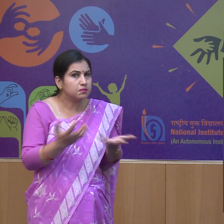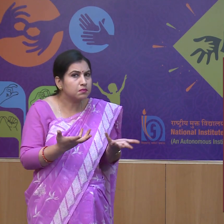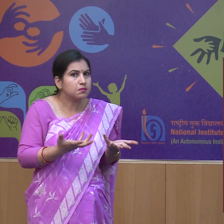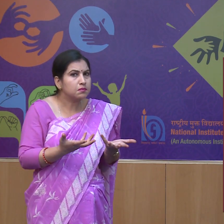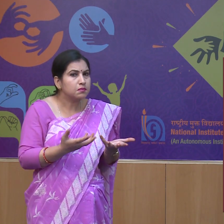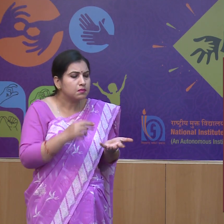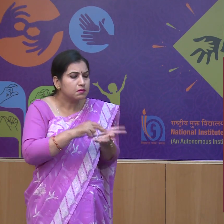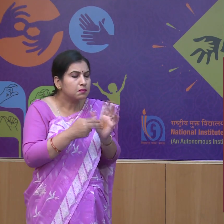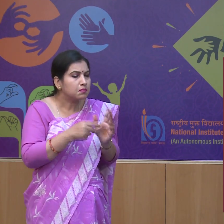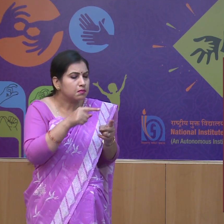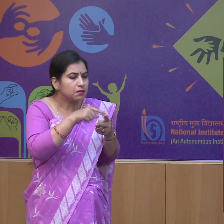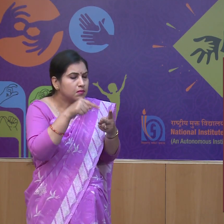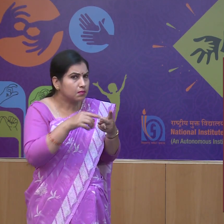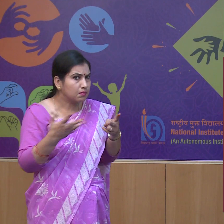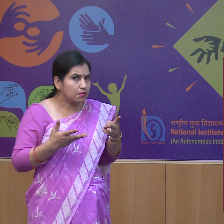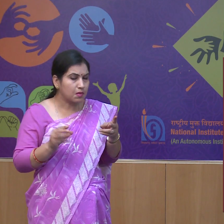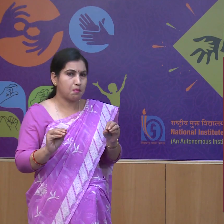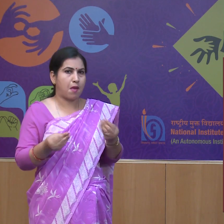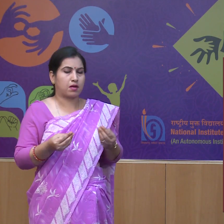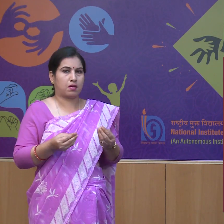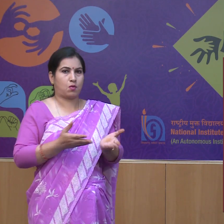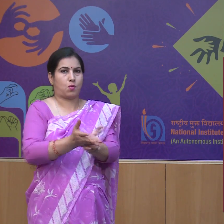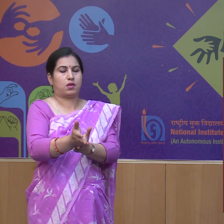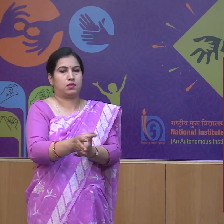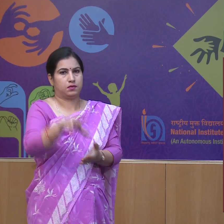understand in a better manner.